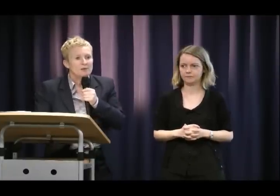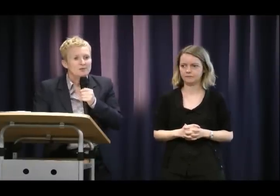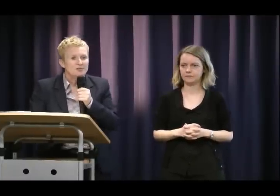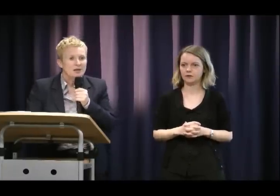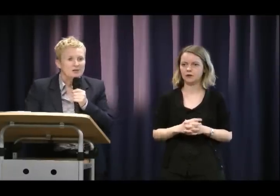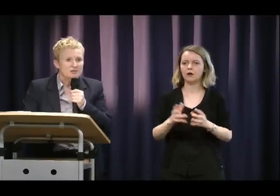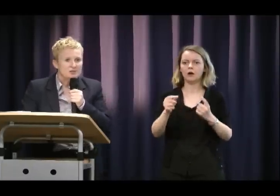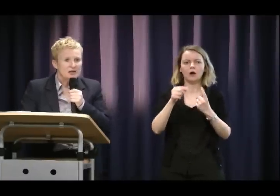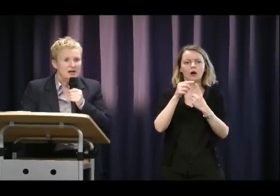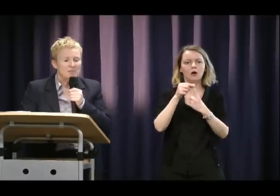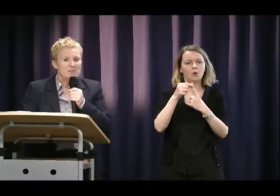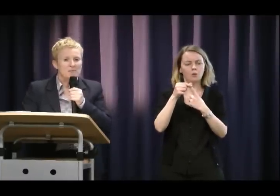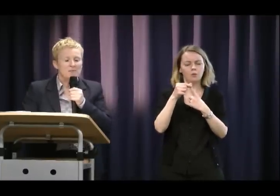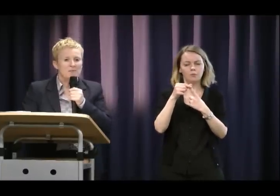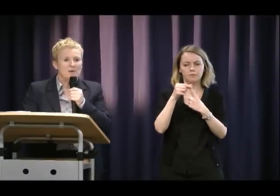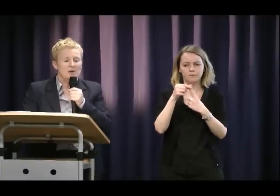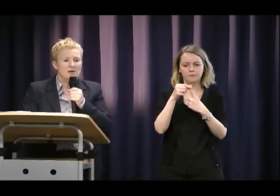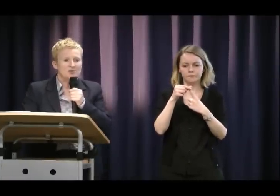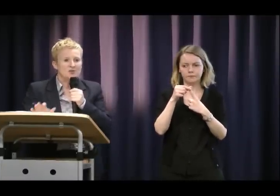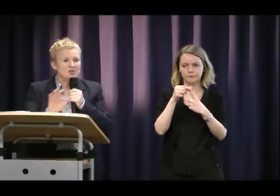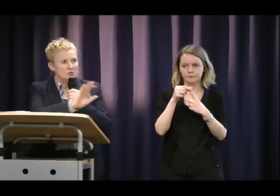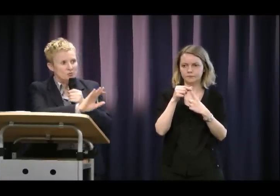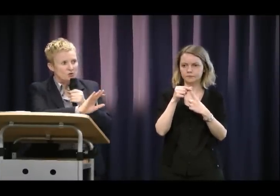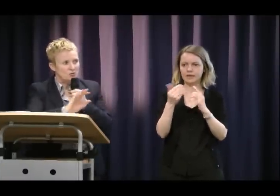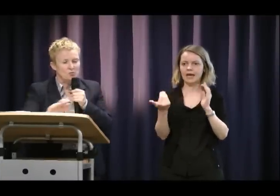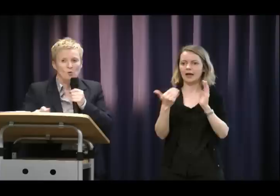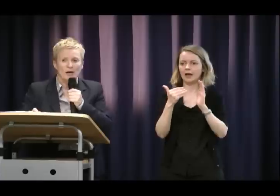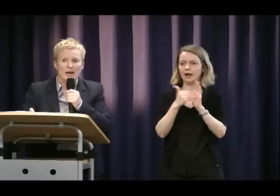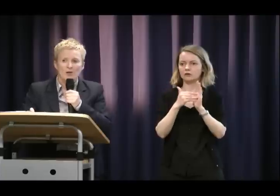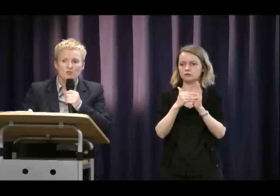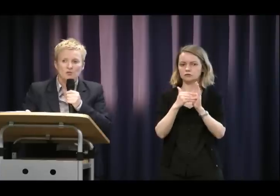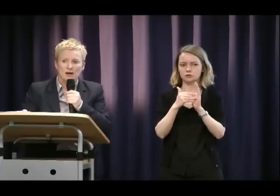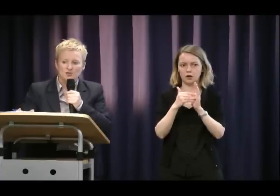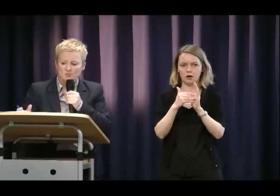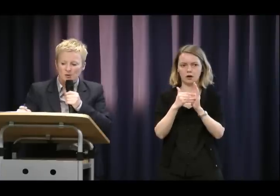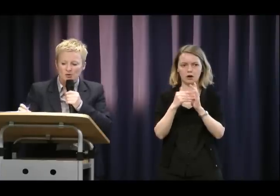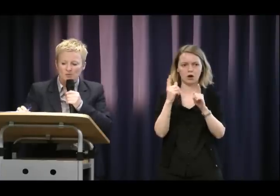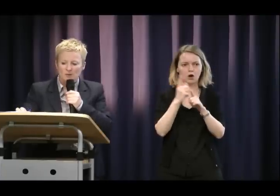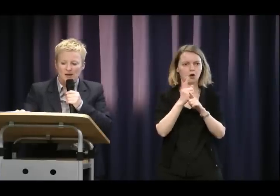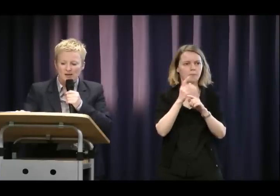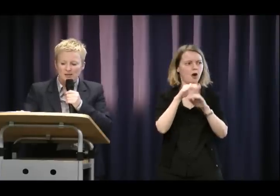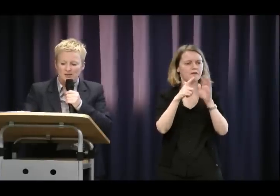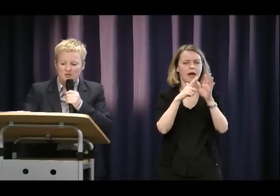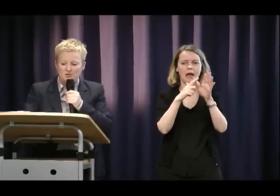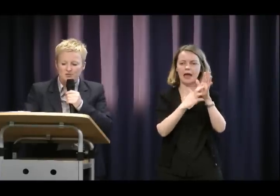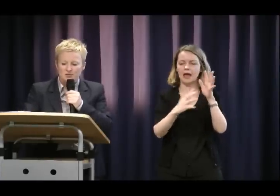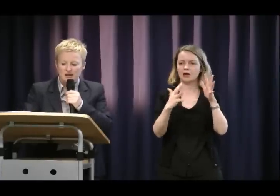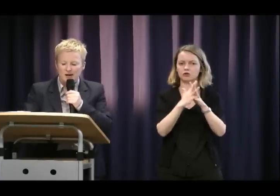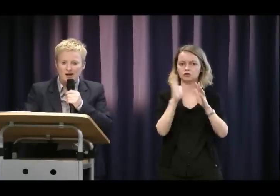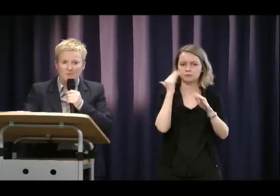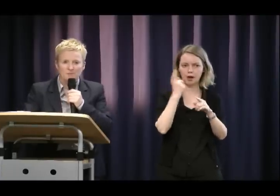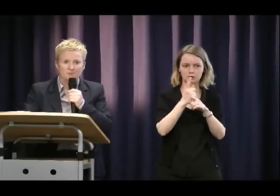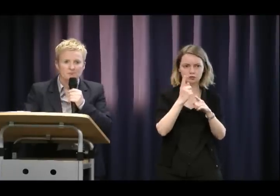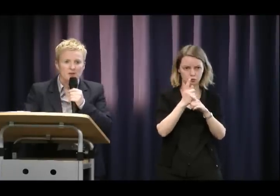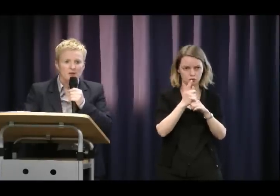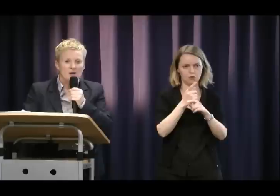One of the things that is additional to what Andrew had spoken about is